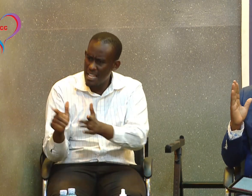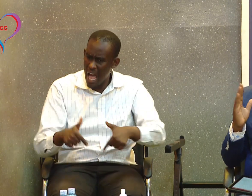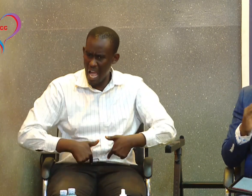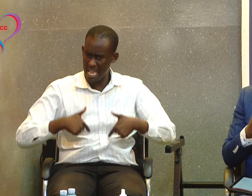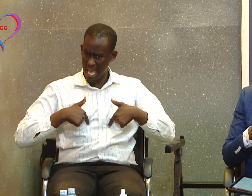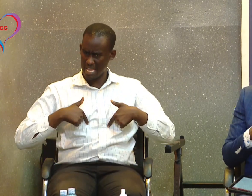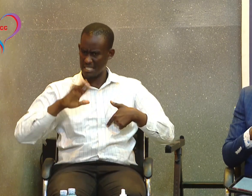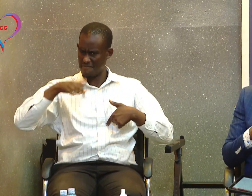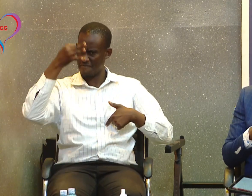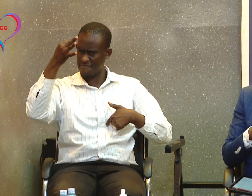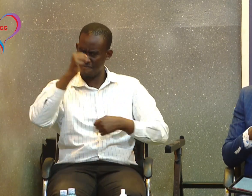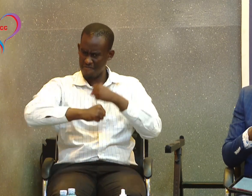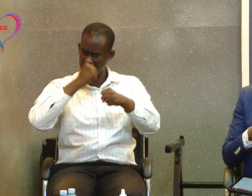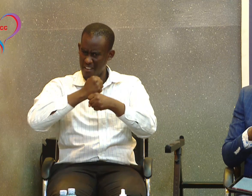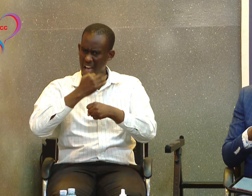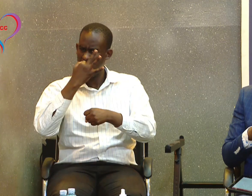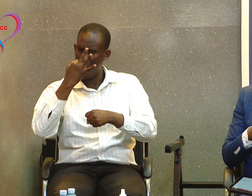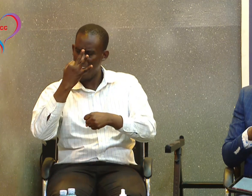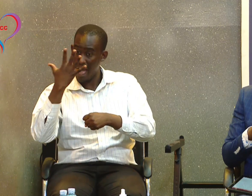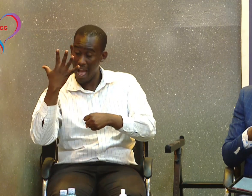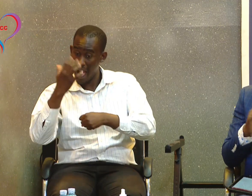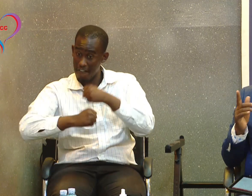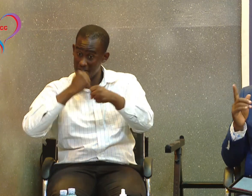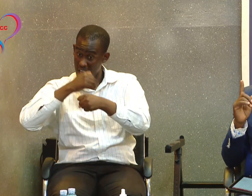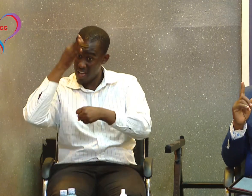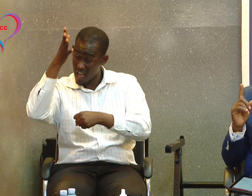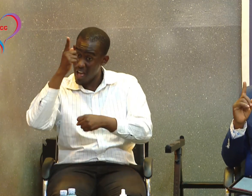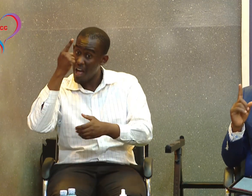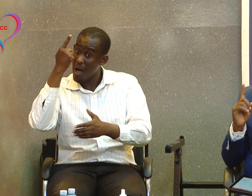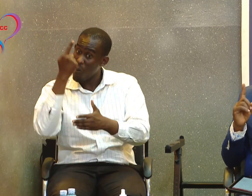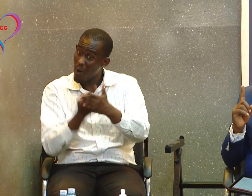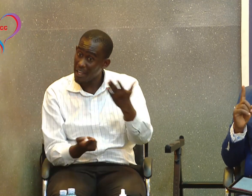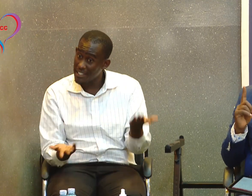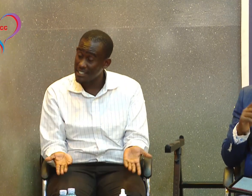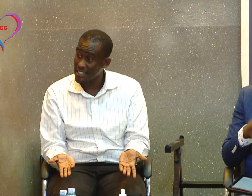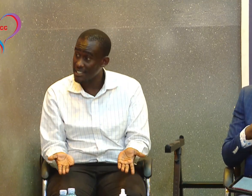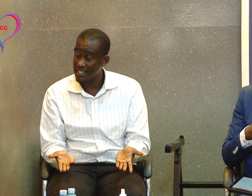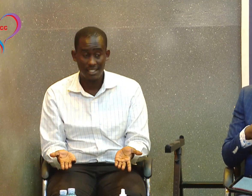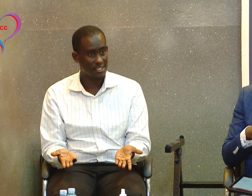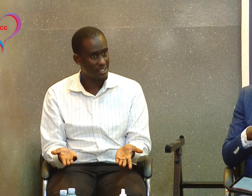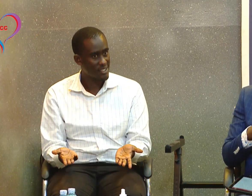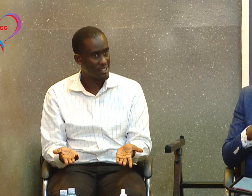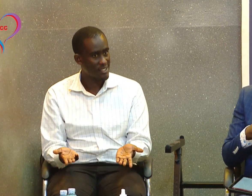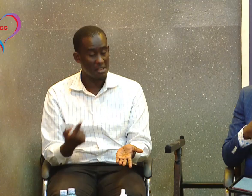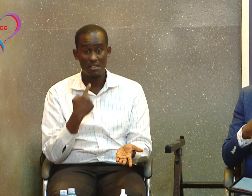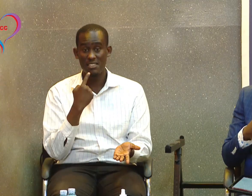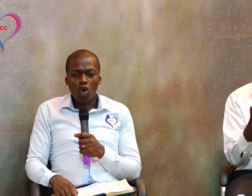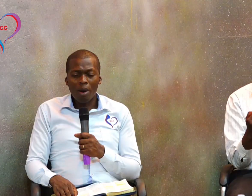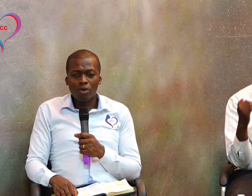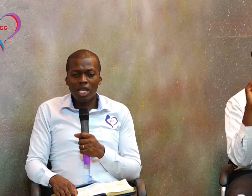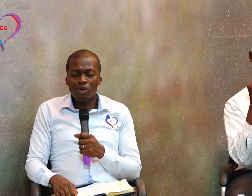for 5 years? And you tell them, are you going to be here in 5 years? He says, me, I'm not going to